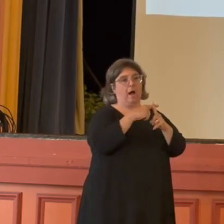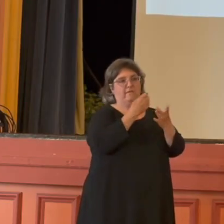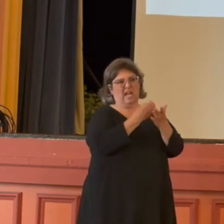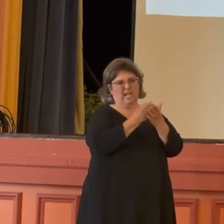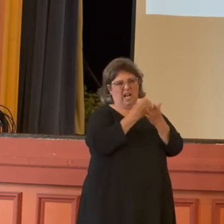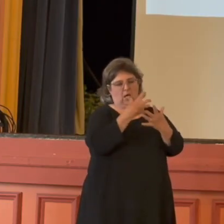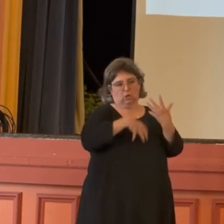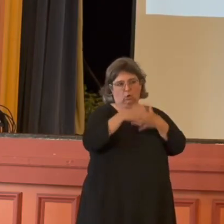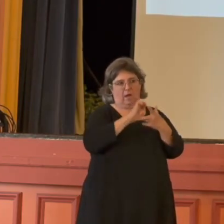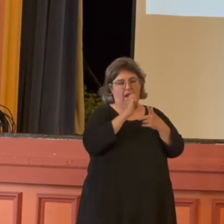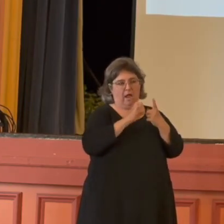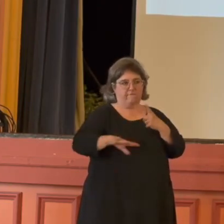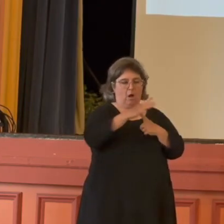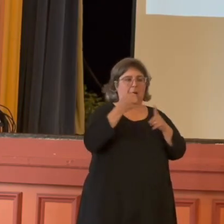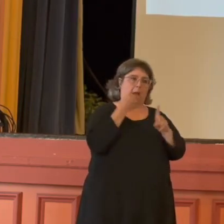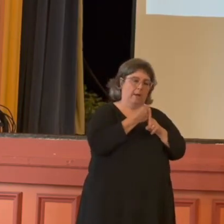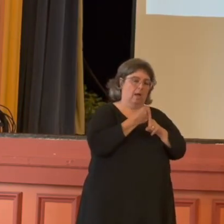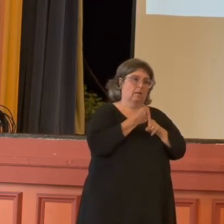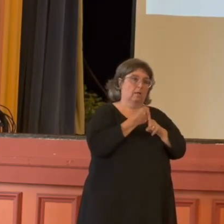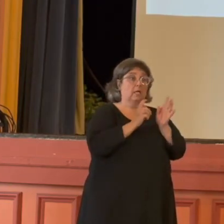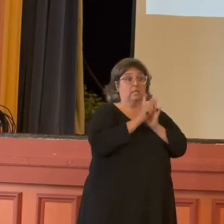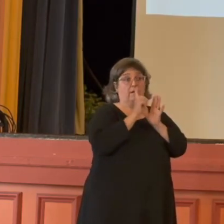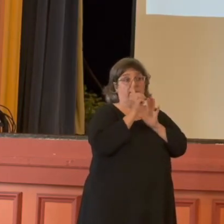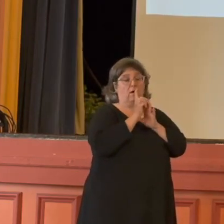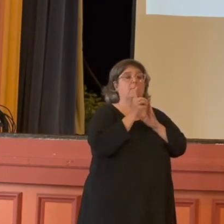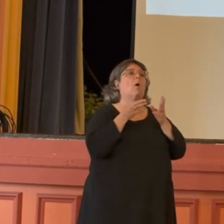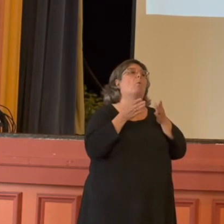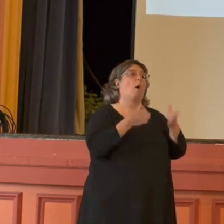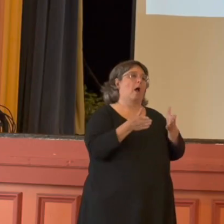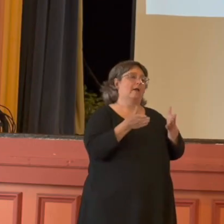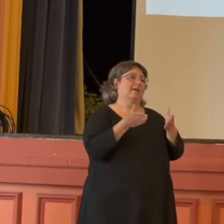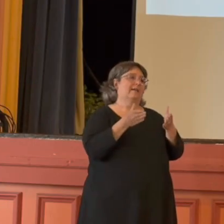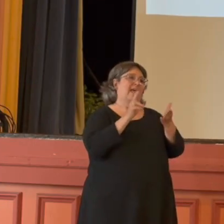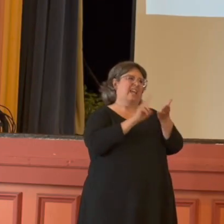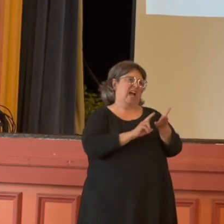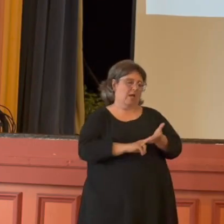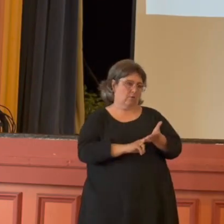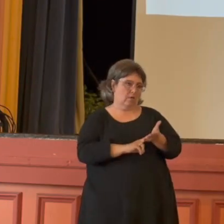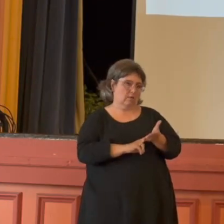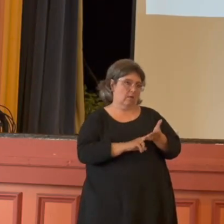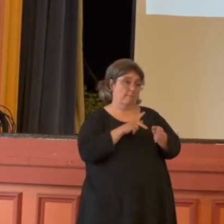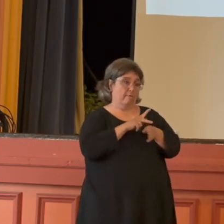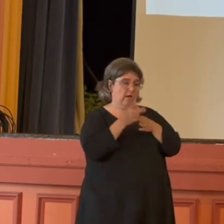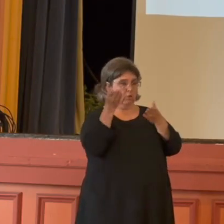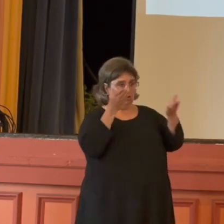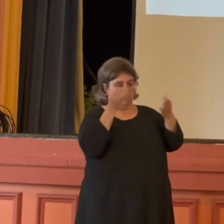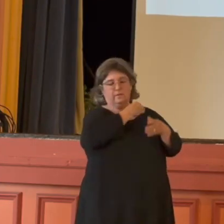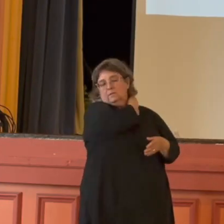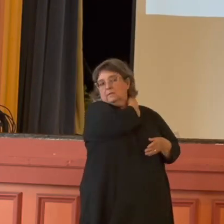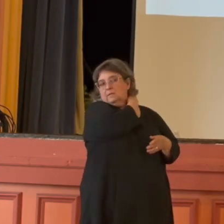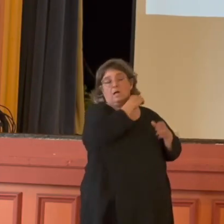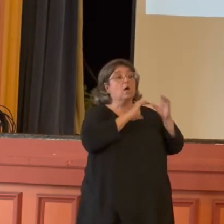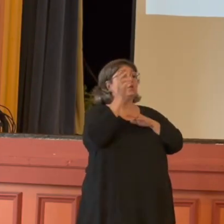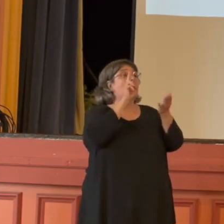economic, social, and environmental impacts, we're developing a mechanism in the contract, in those professional services and